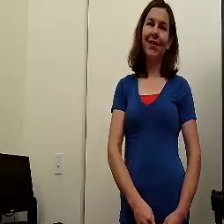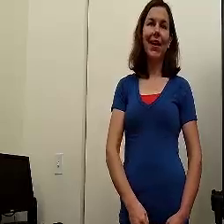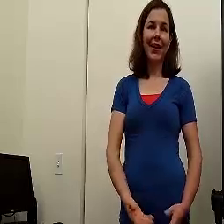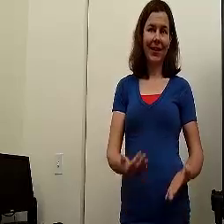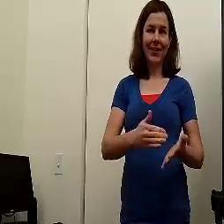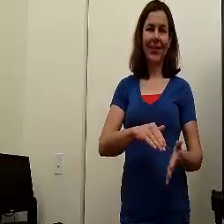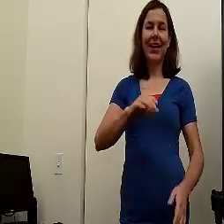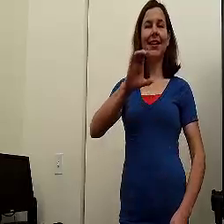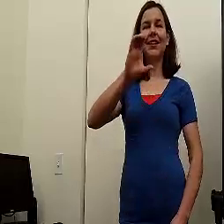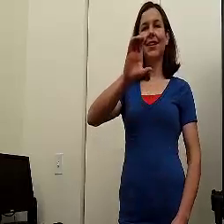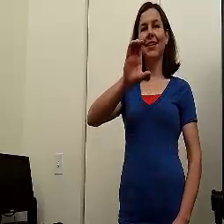Okay, do it again.